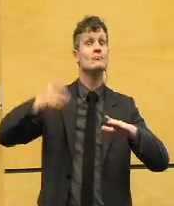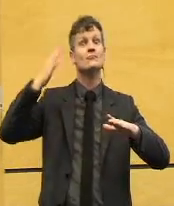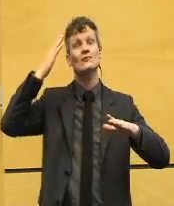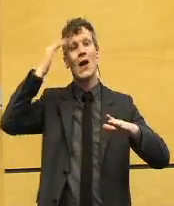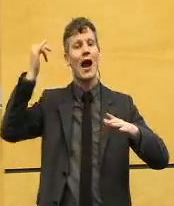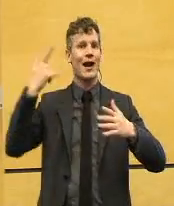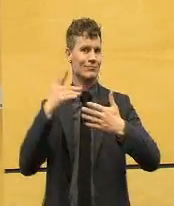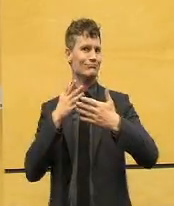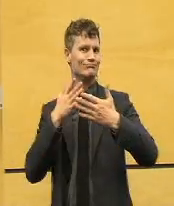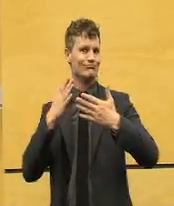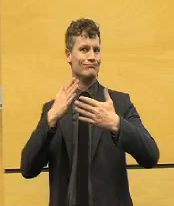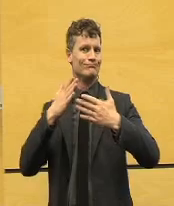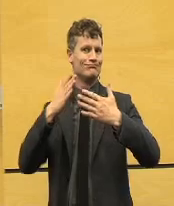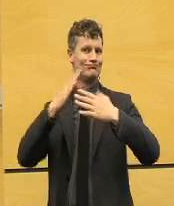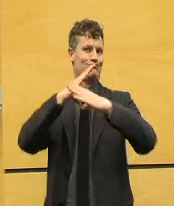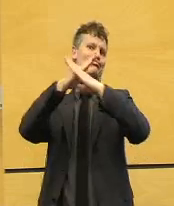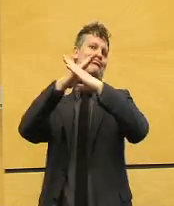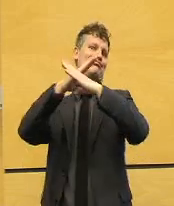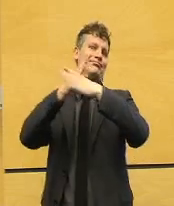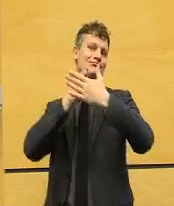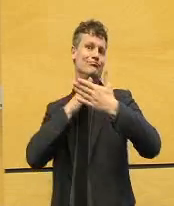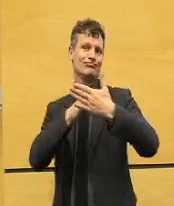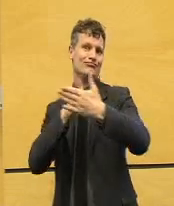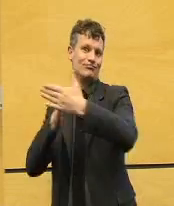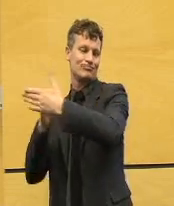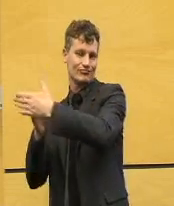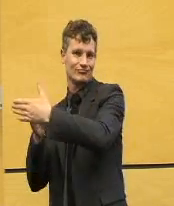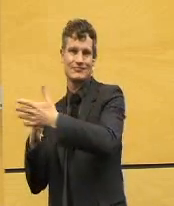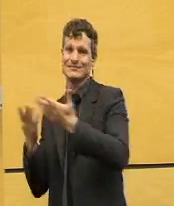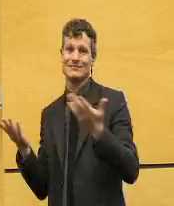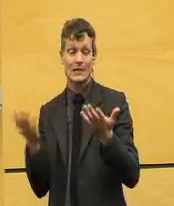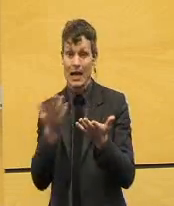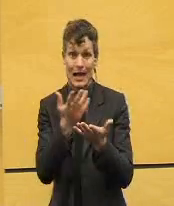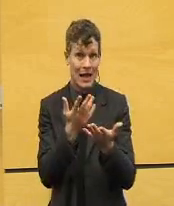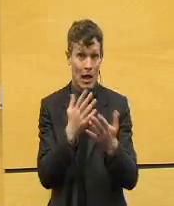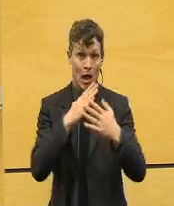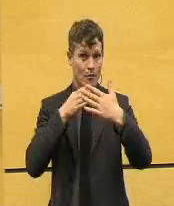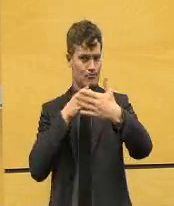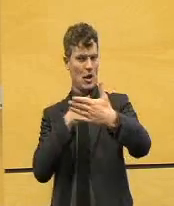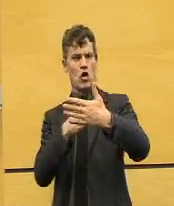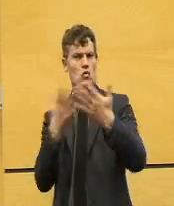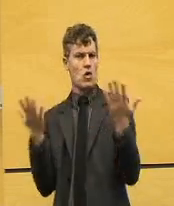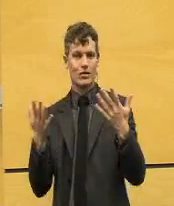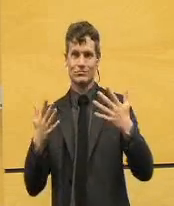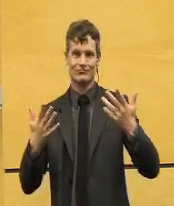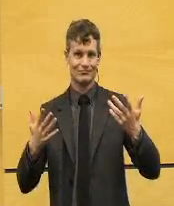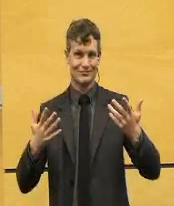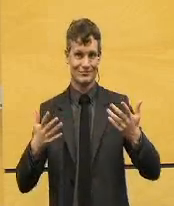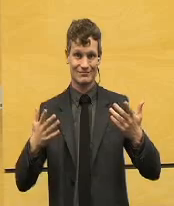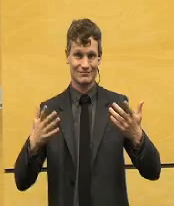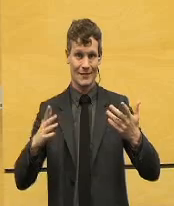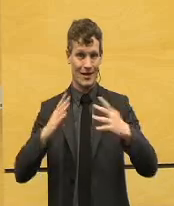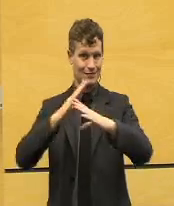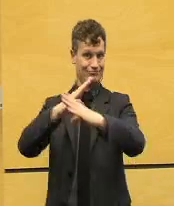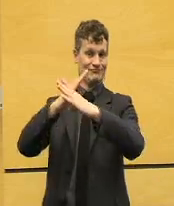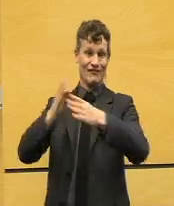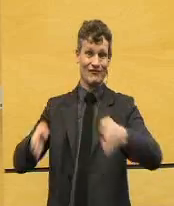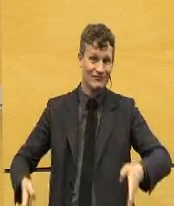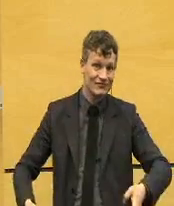various barriers, physical, information and financial barriers